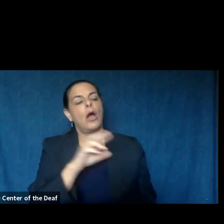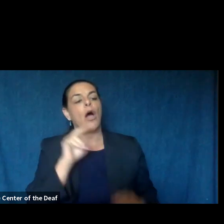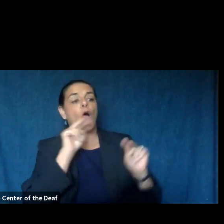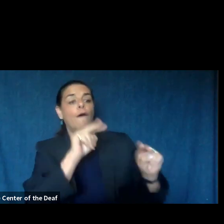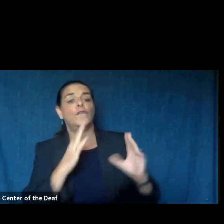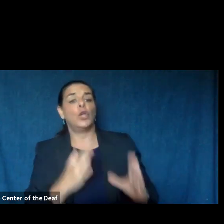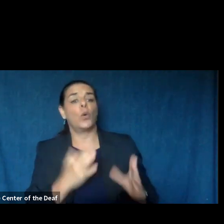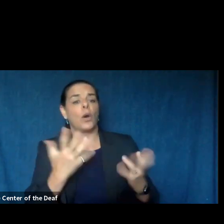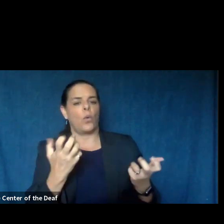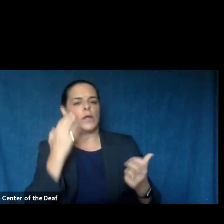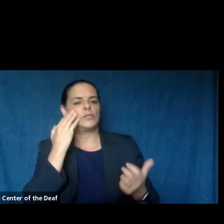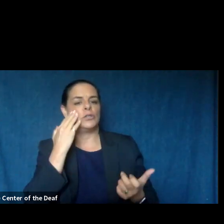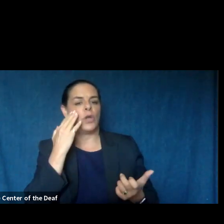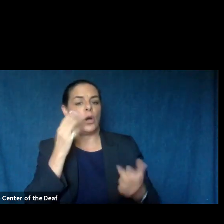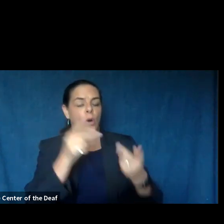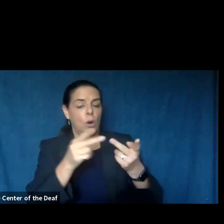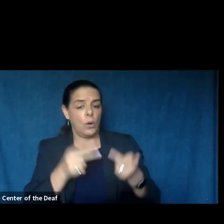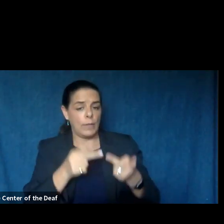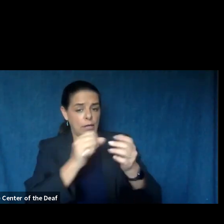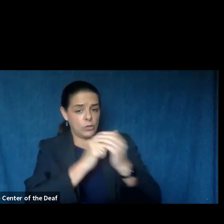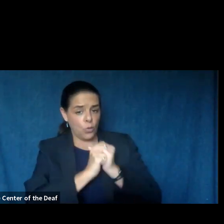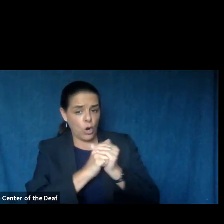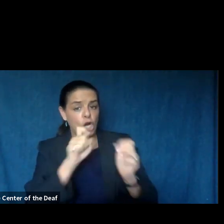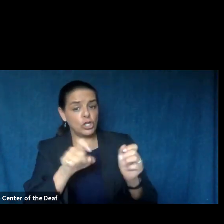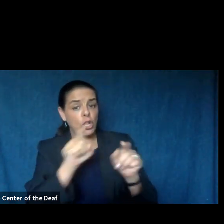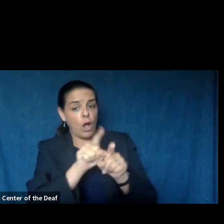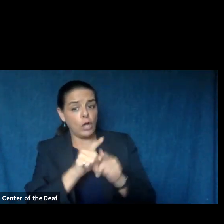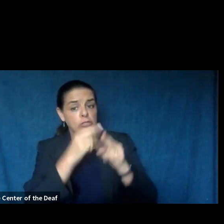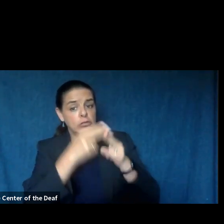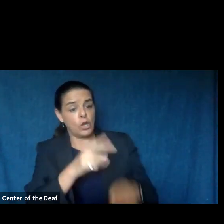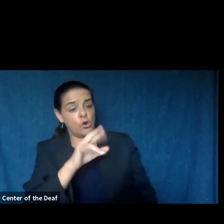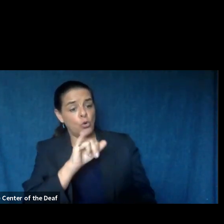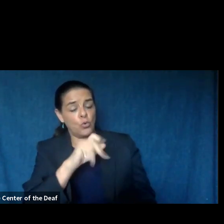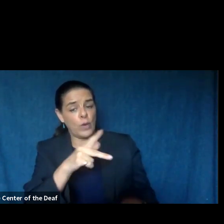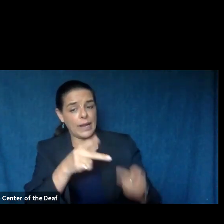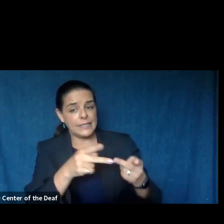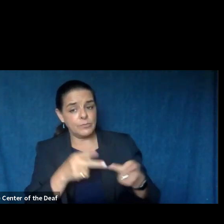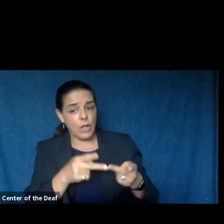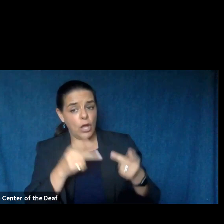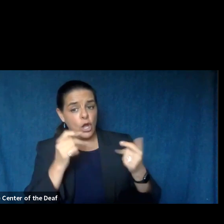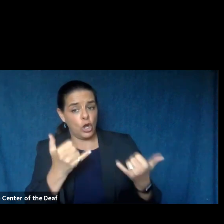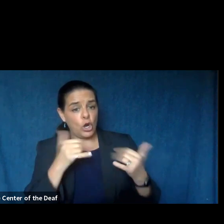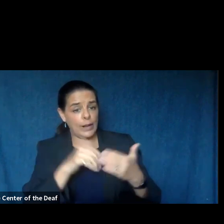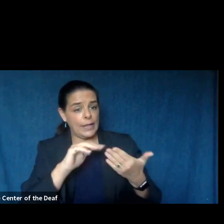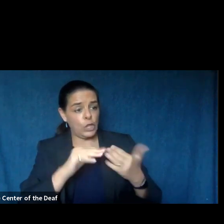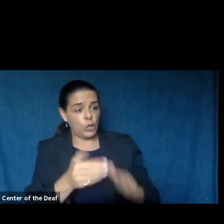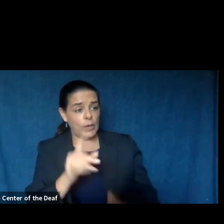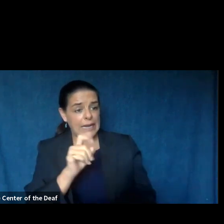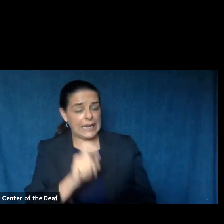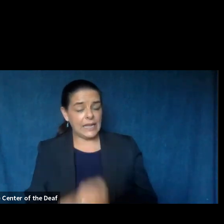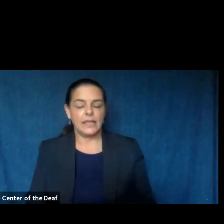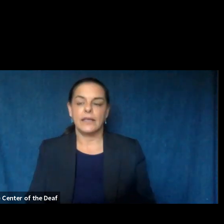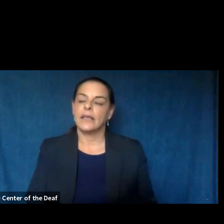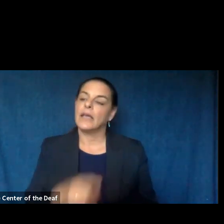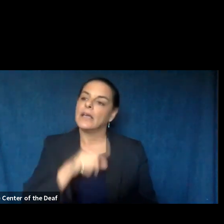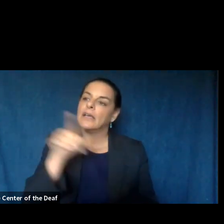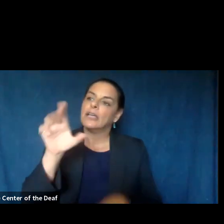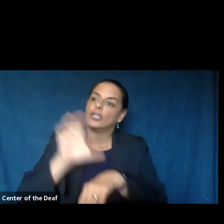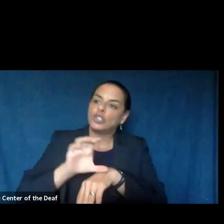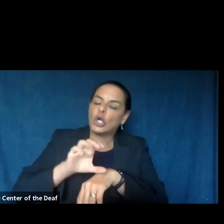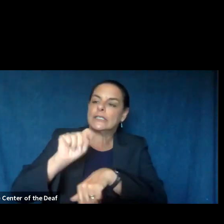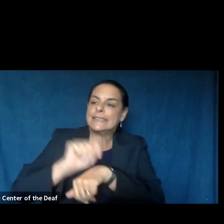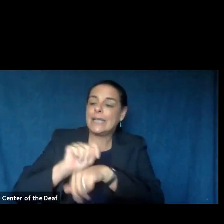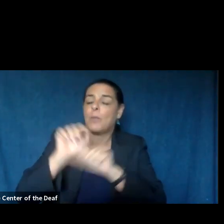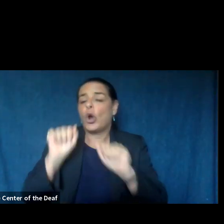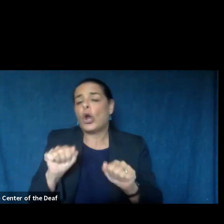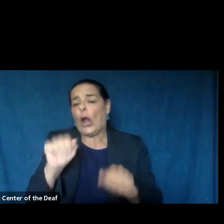wants to know whether places of worship should also be considered as risk spots currently in the community. Places of worship can be risk